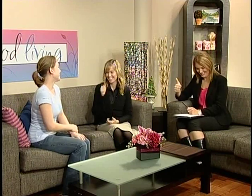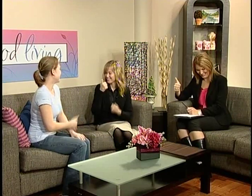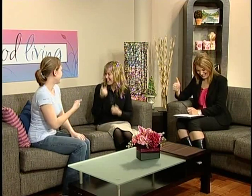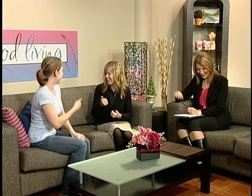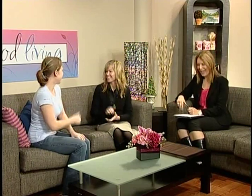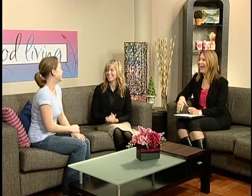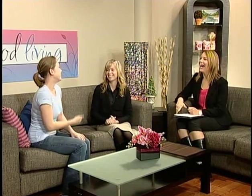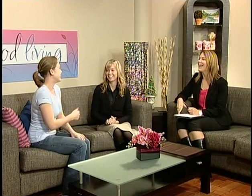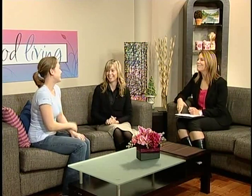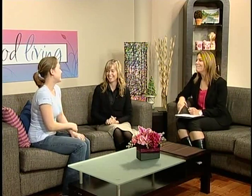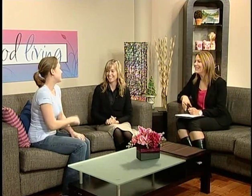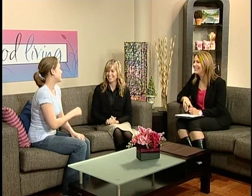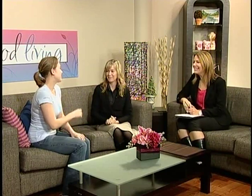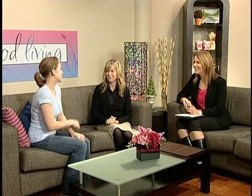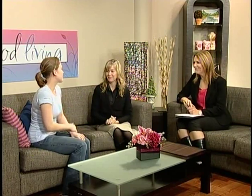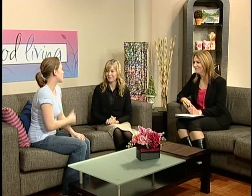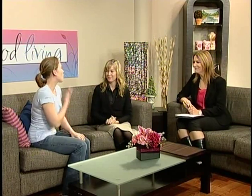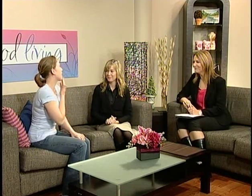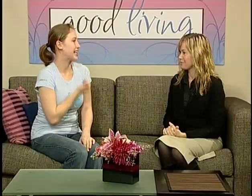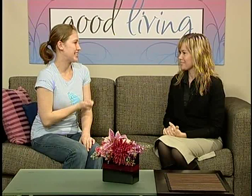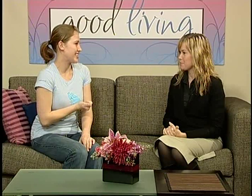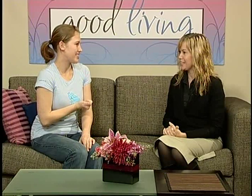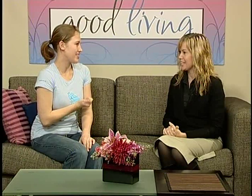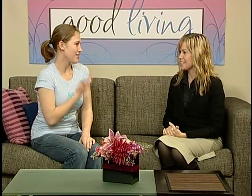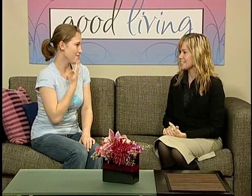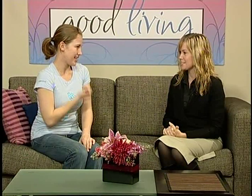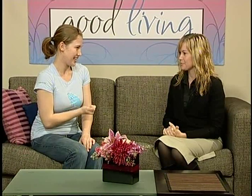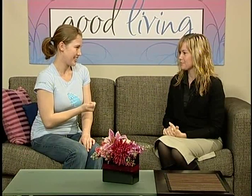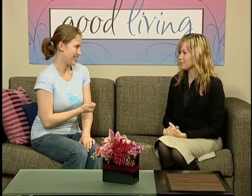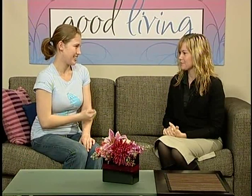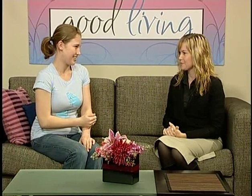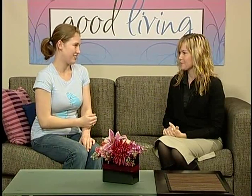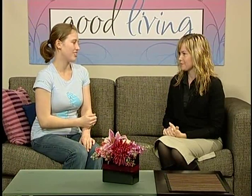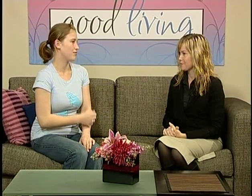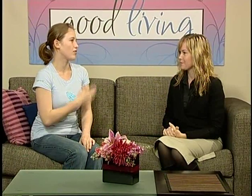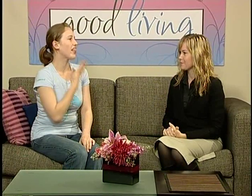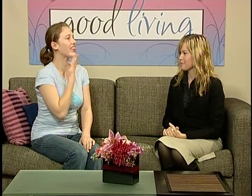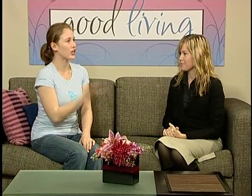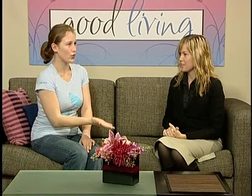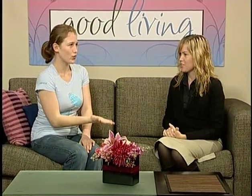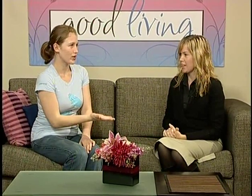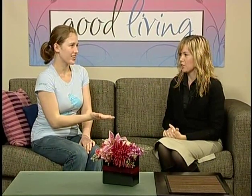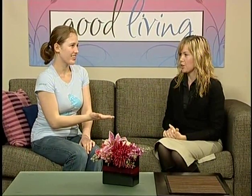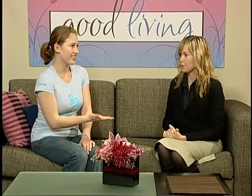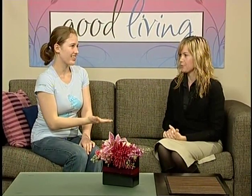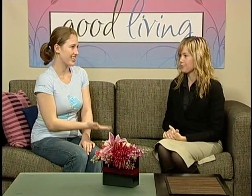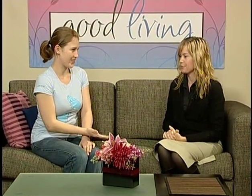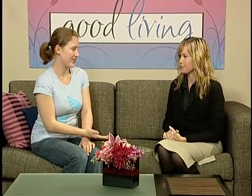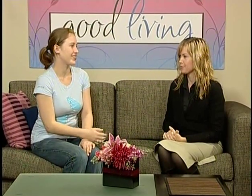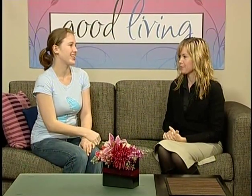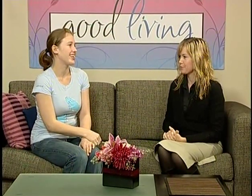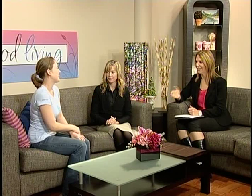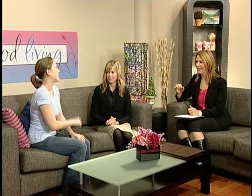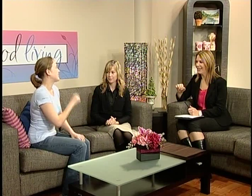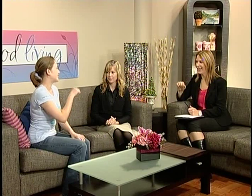Great. And please? Please. Please comes down. Mm-hmm. Thank you. Thank